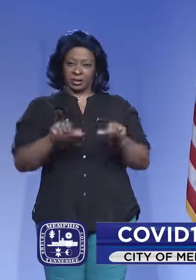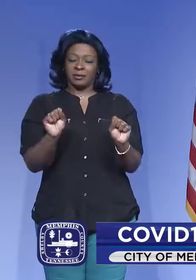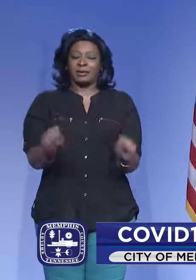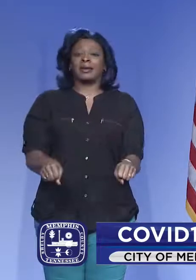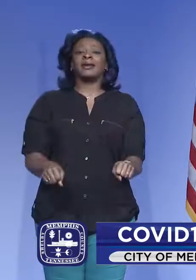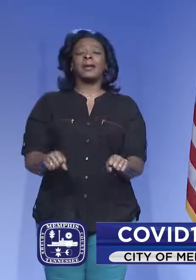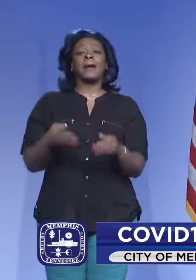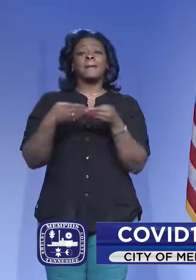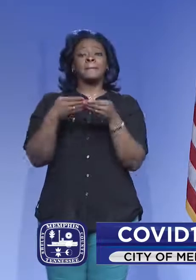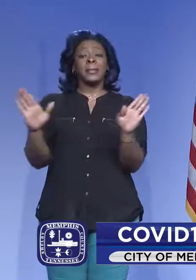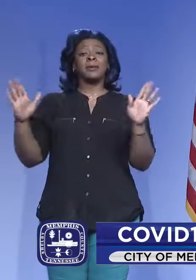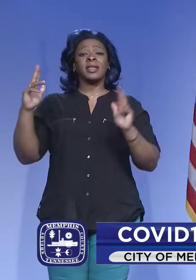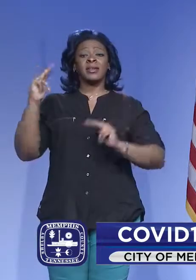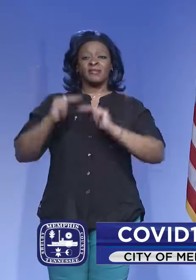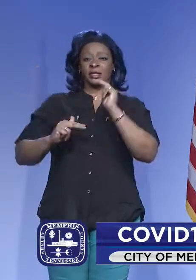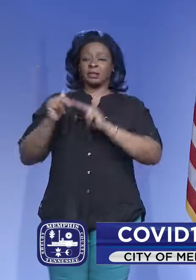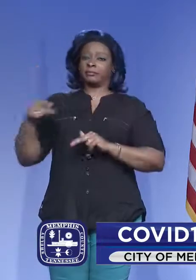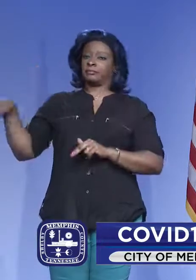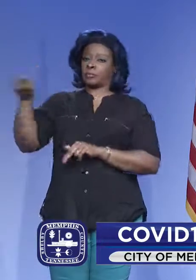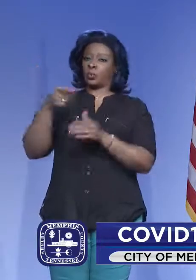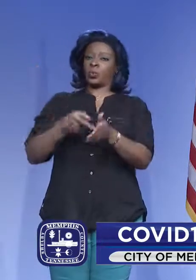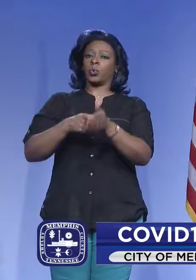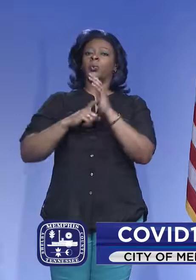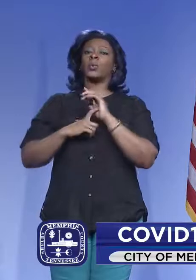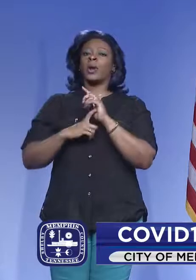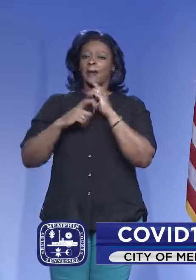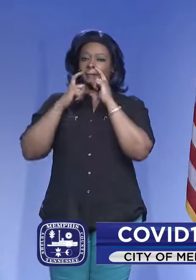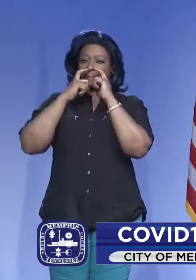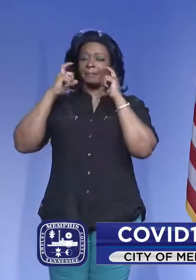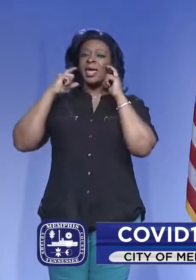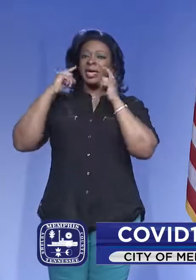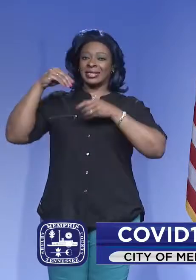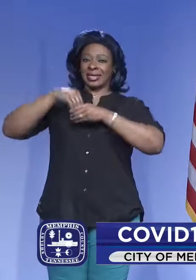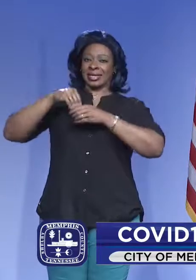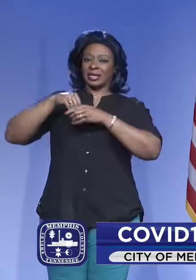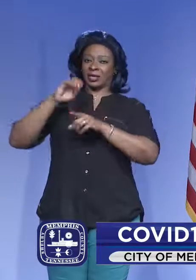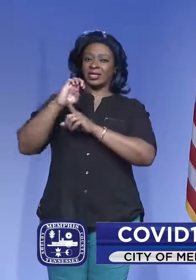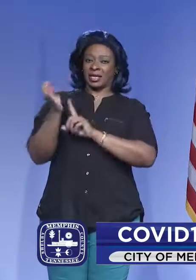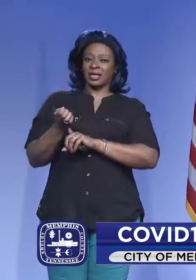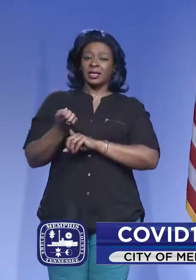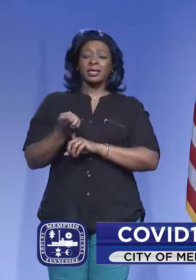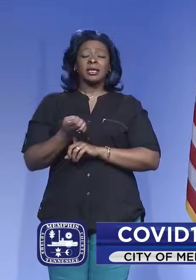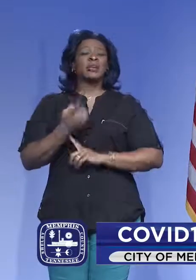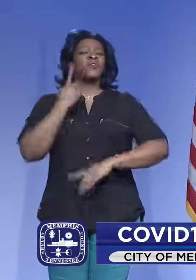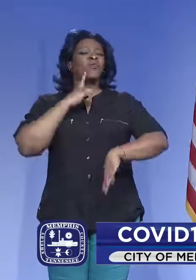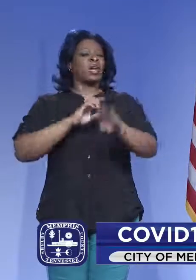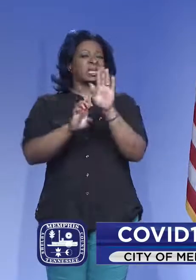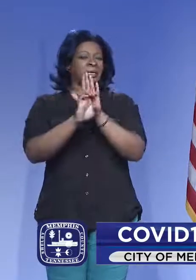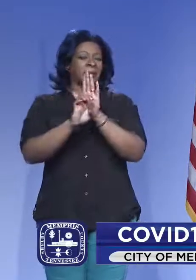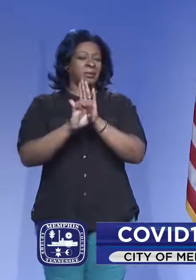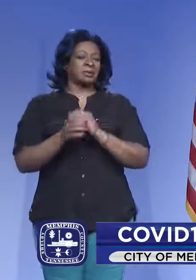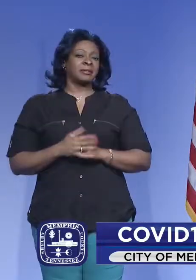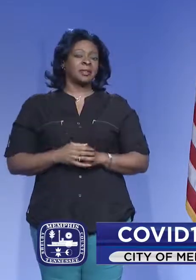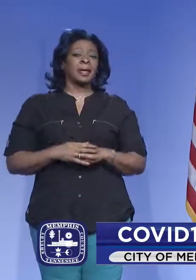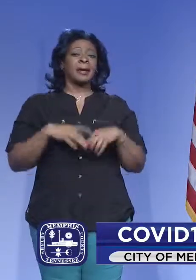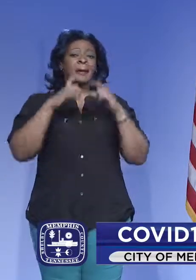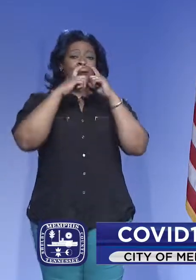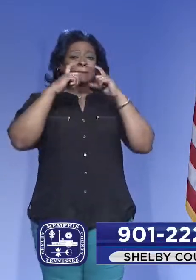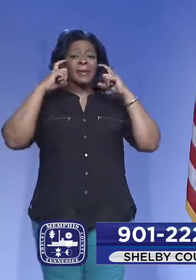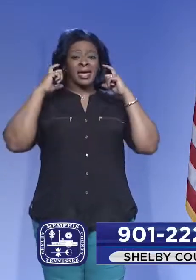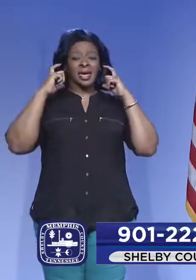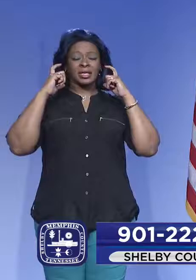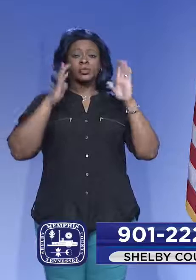public facilities will still require masks at indoor settings. So, to give some examples, masks will